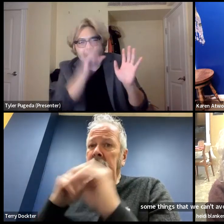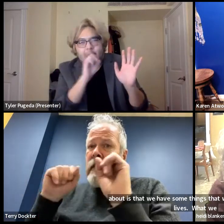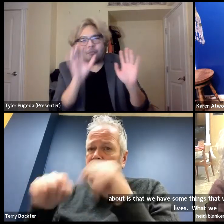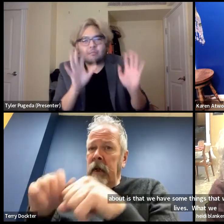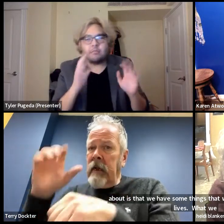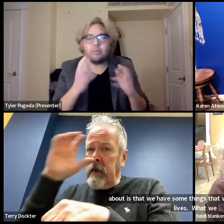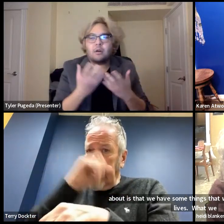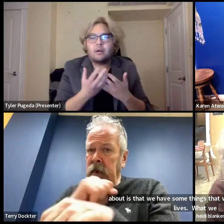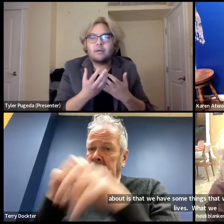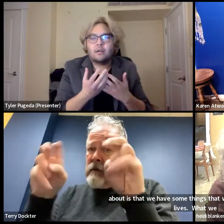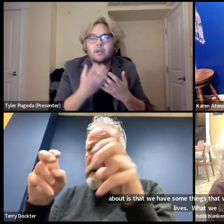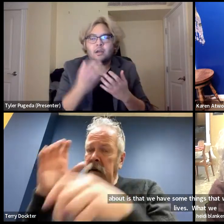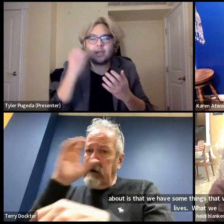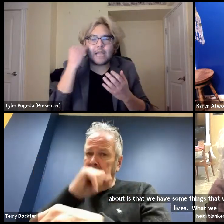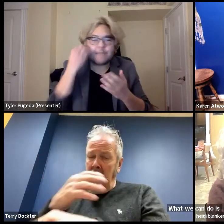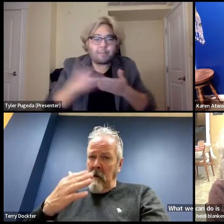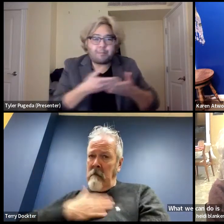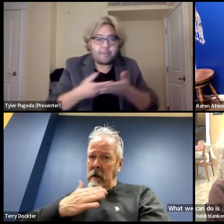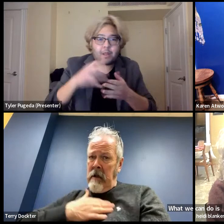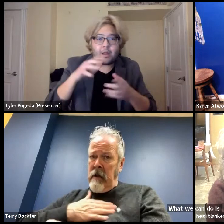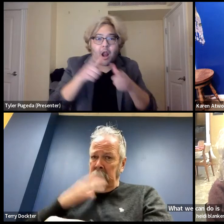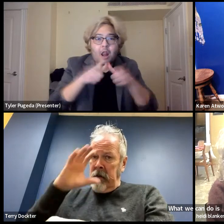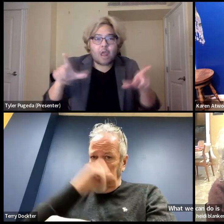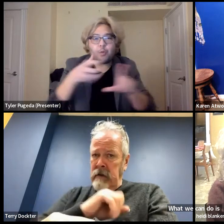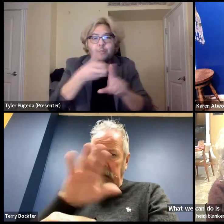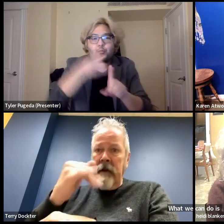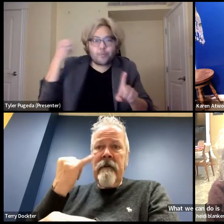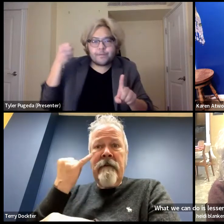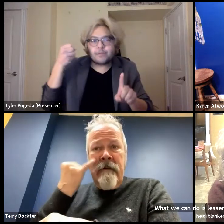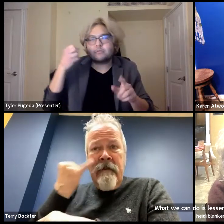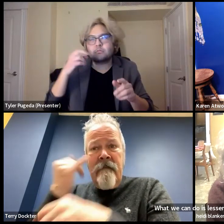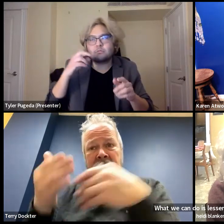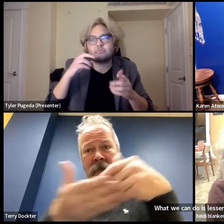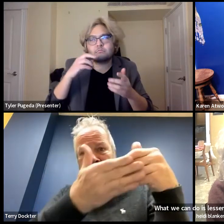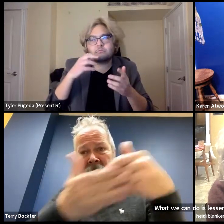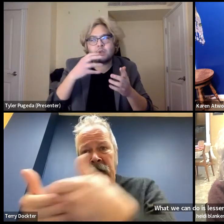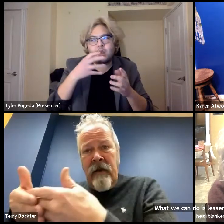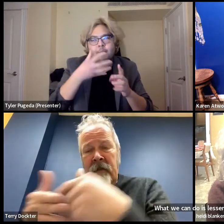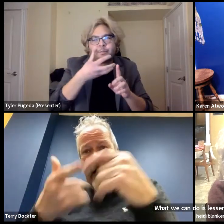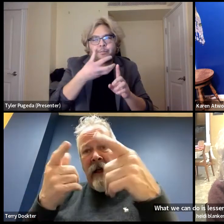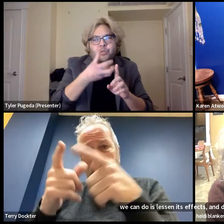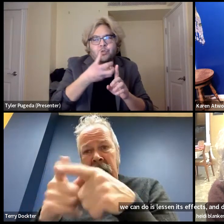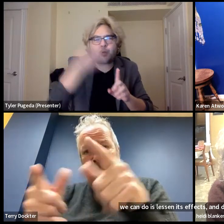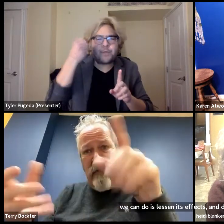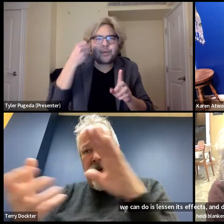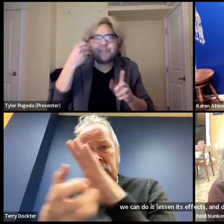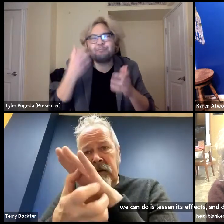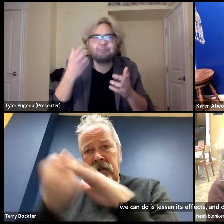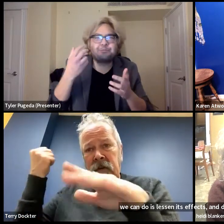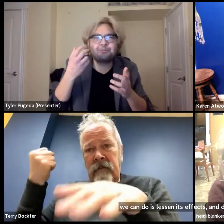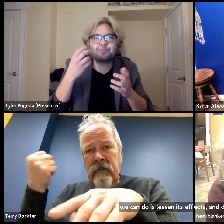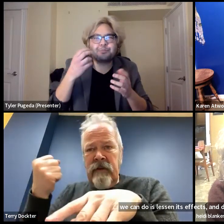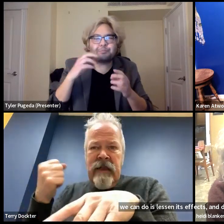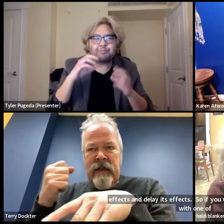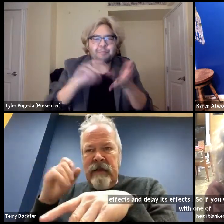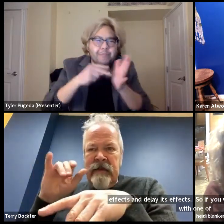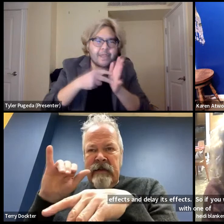sure, because there's not a lot of research in the area. I'm guessing here. If a baby is deprived of a language,